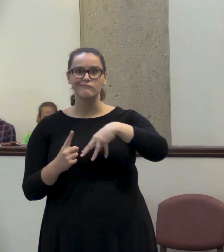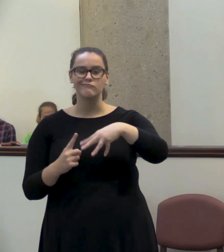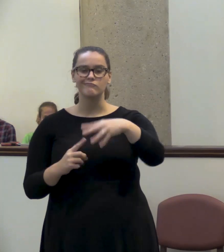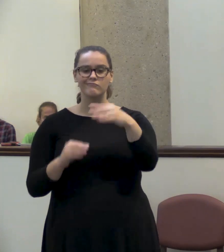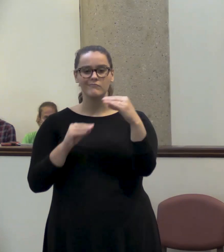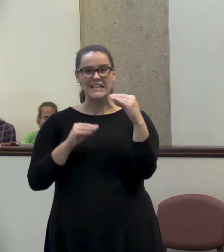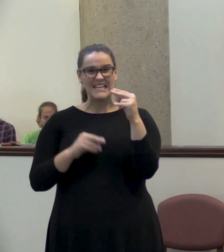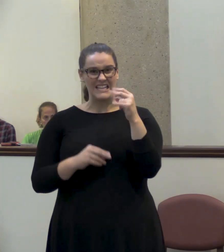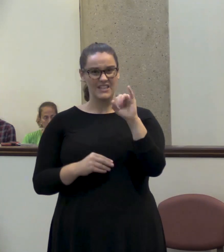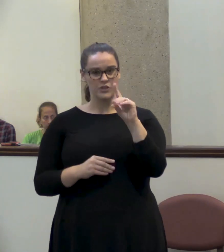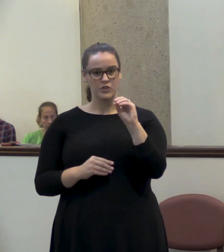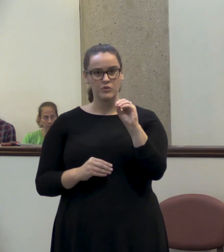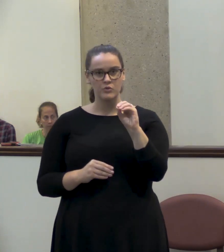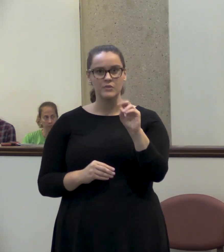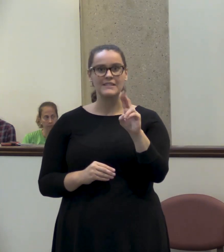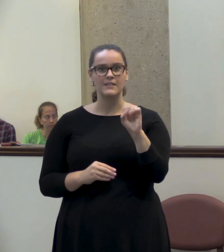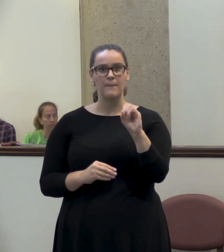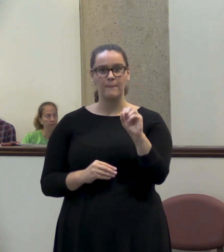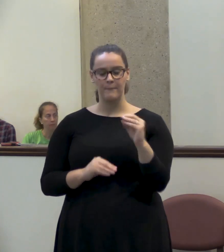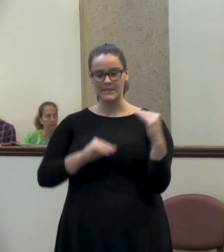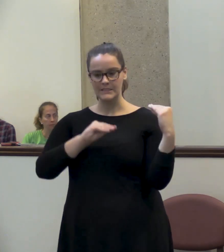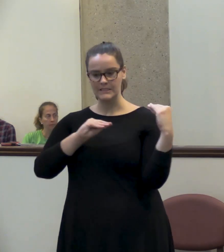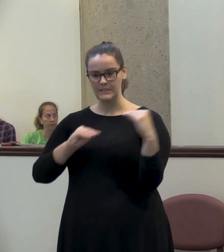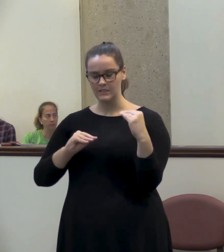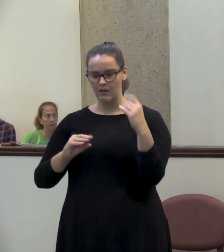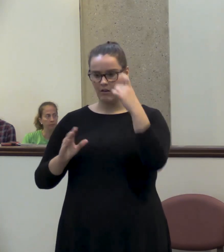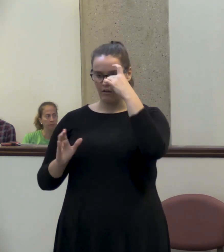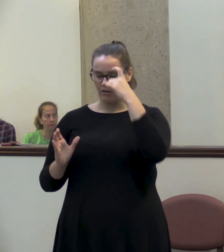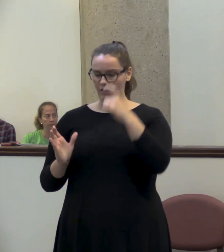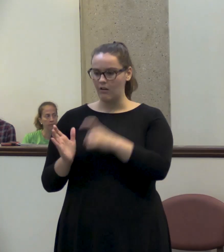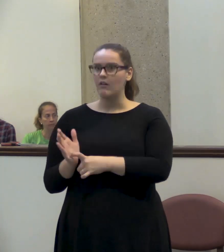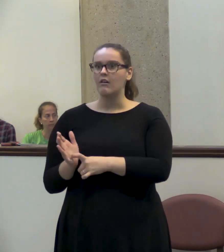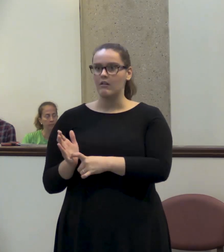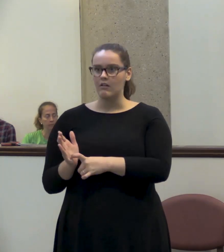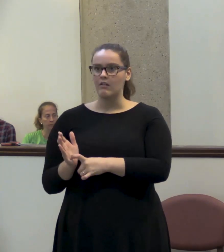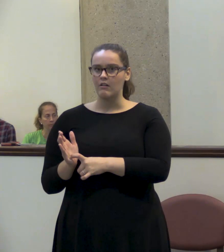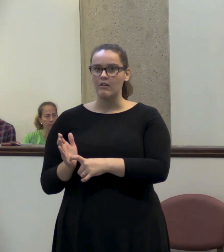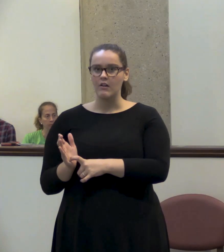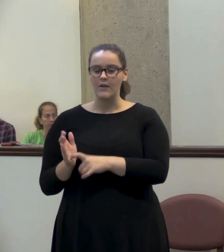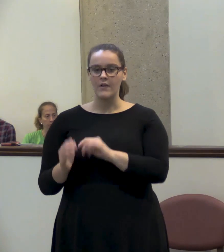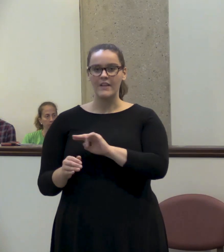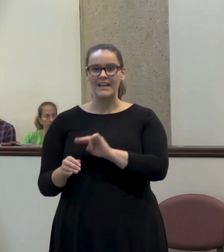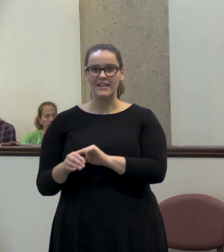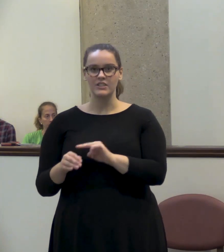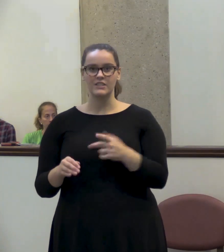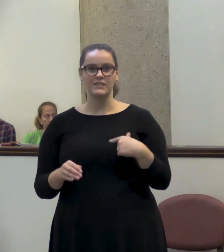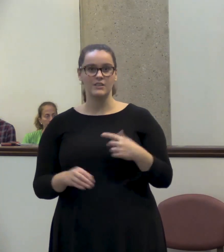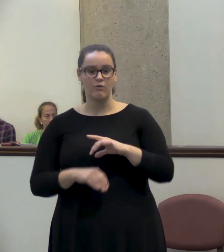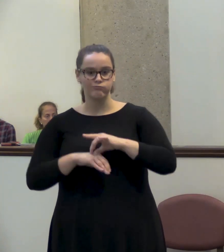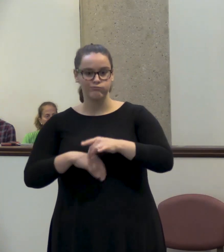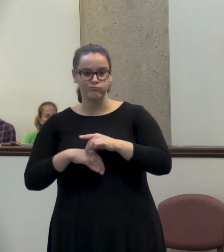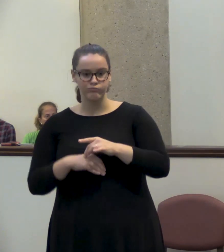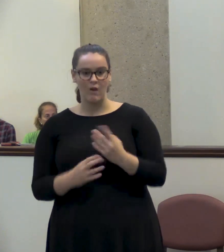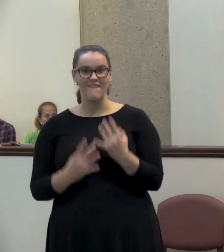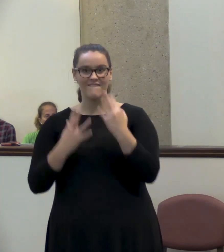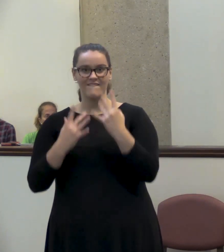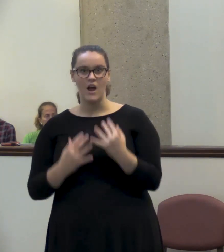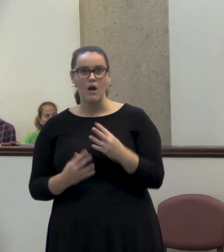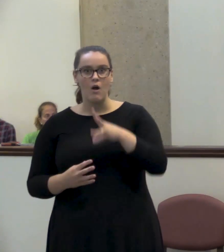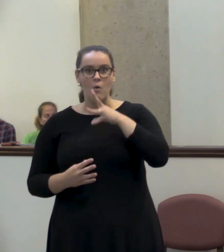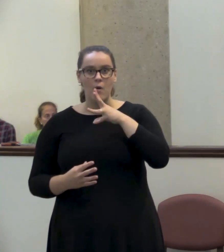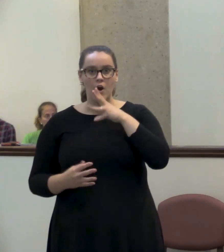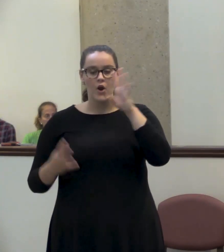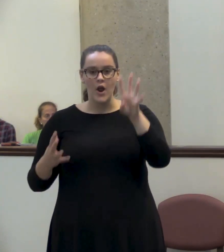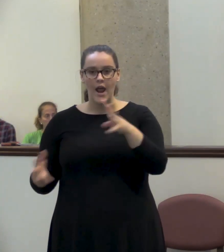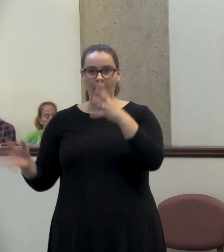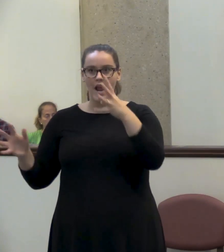deep reverence for life and an awareness that the great forces of nature, earth, water, fire, air,